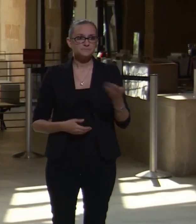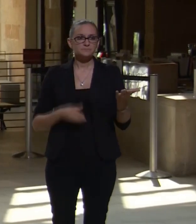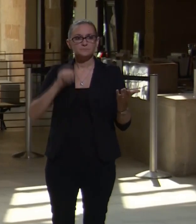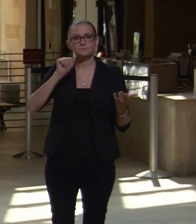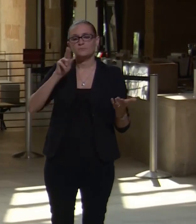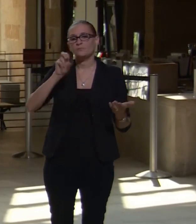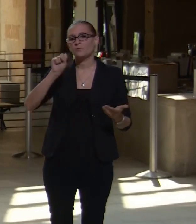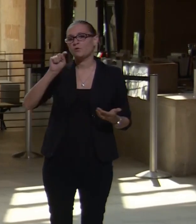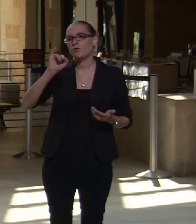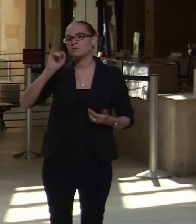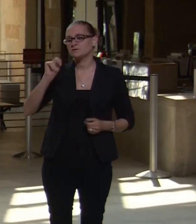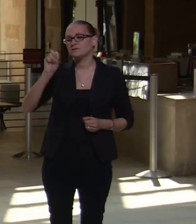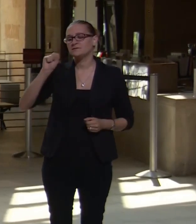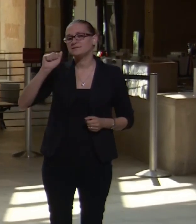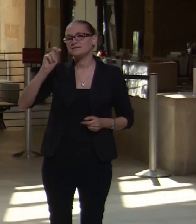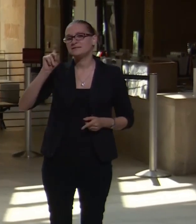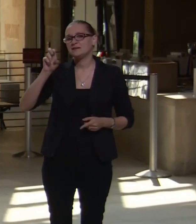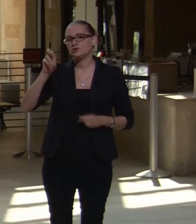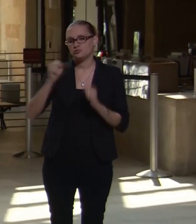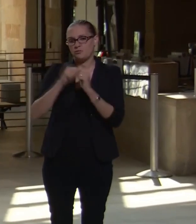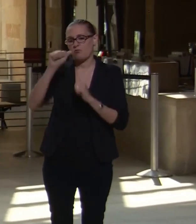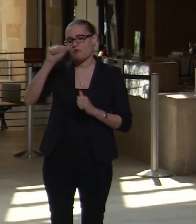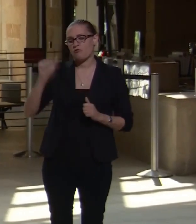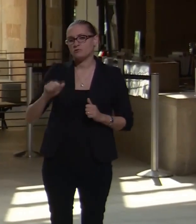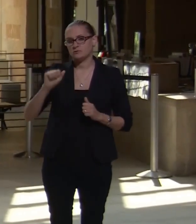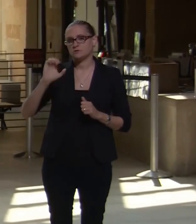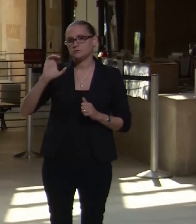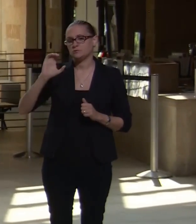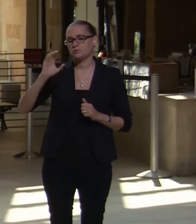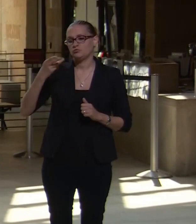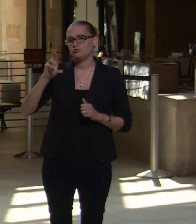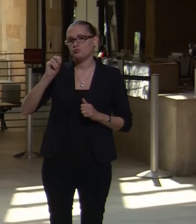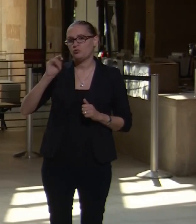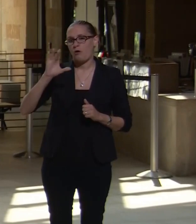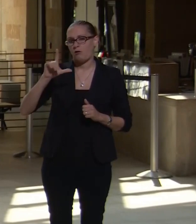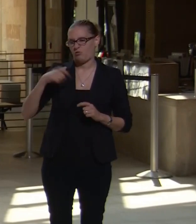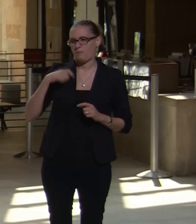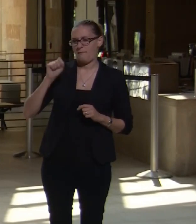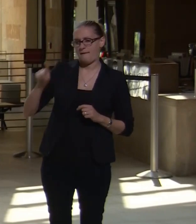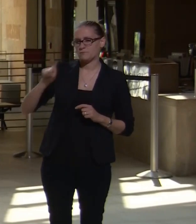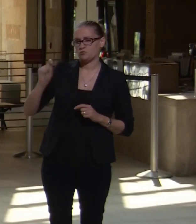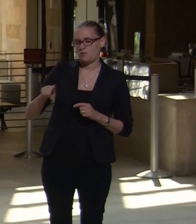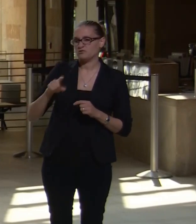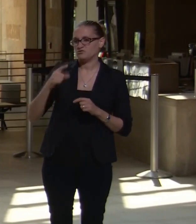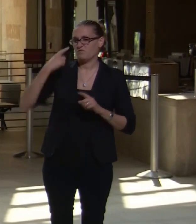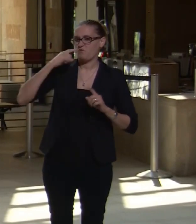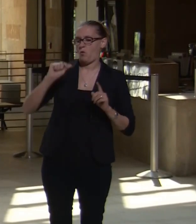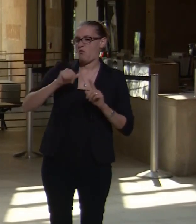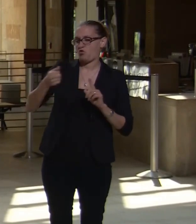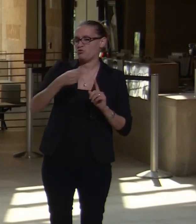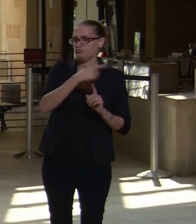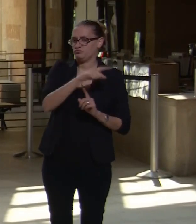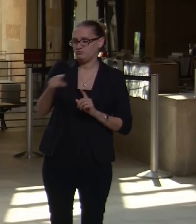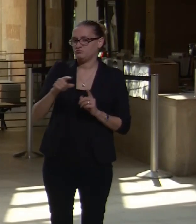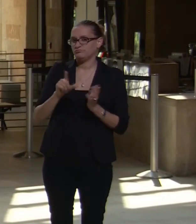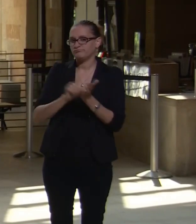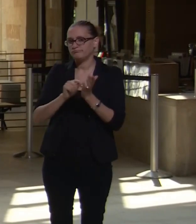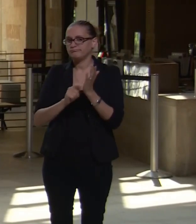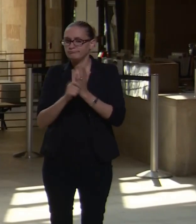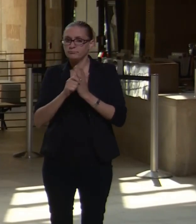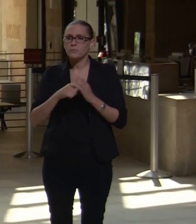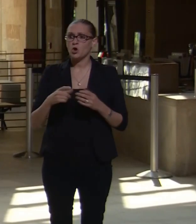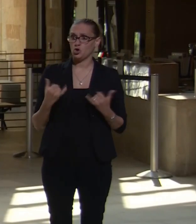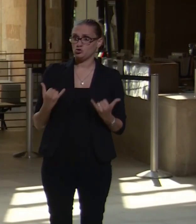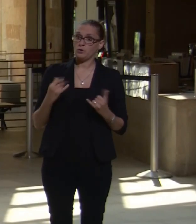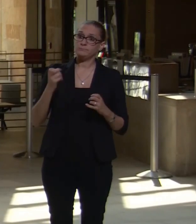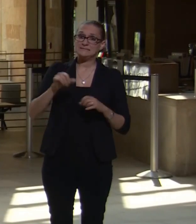this is Austin Sanders with the Chronicle. I'll be asking questions on behalf of the press corps. So first I want to ask, is the current remain